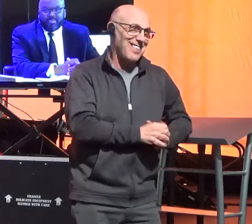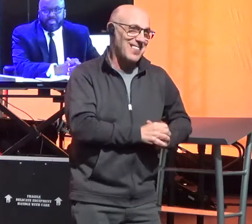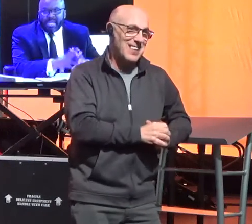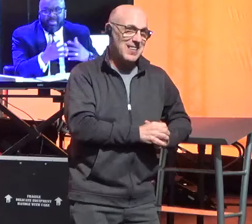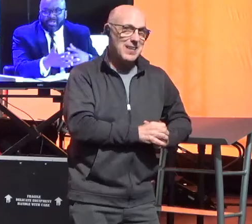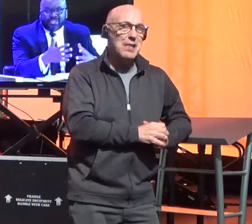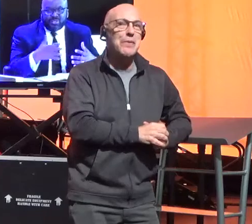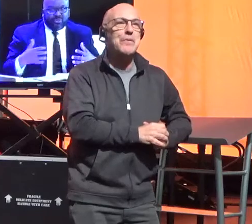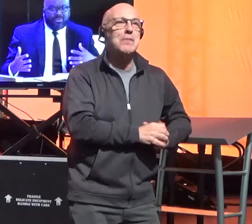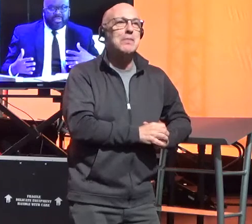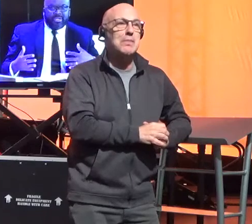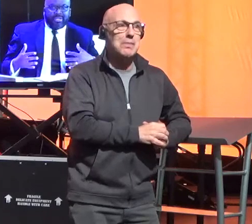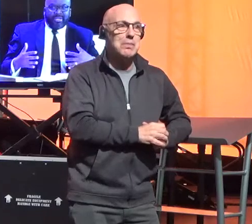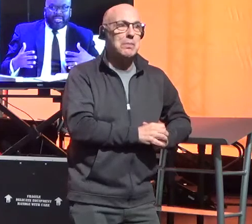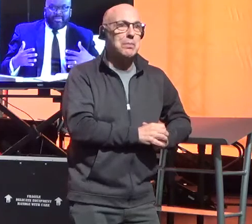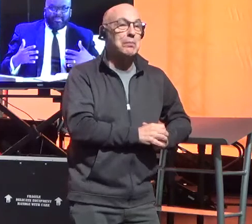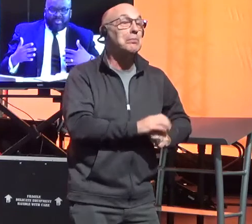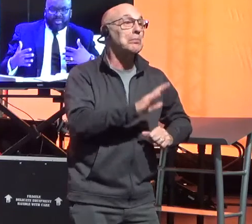But I'm also